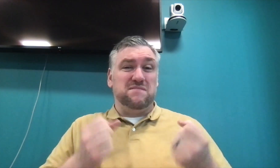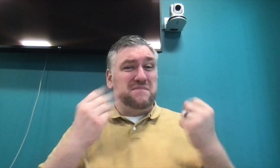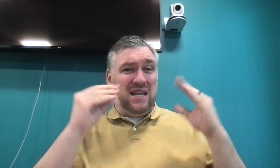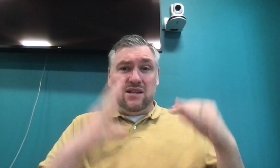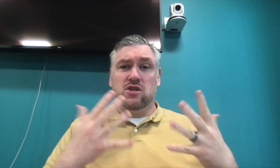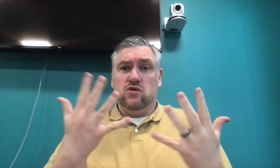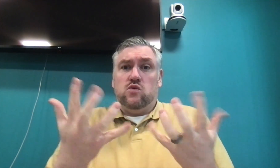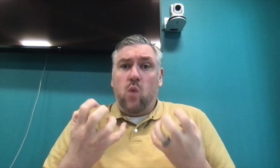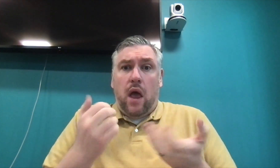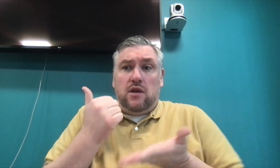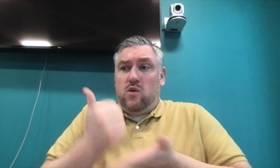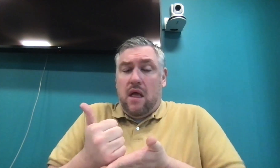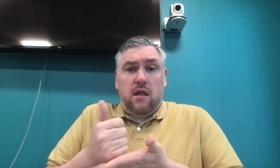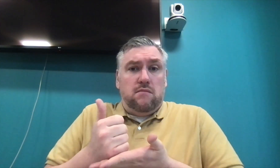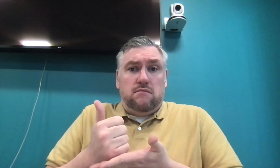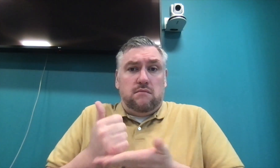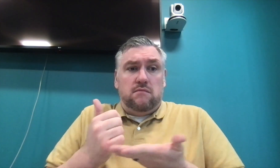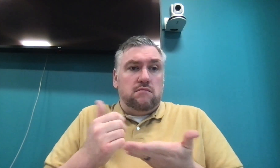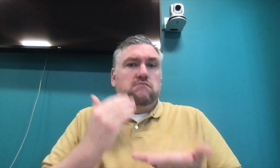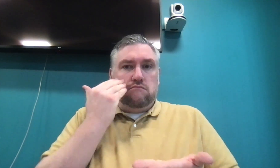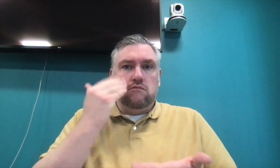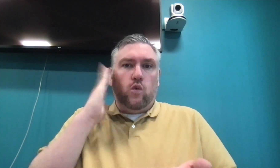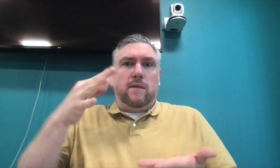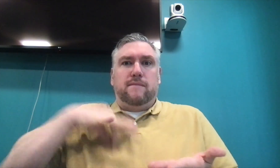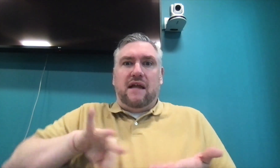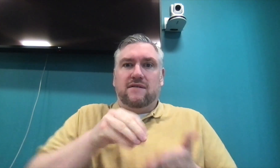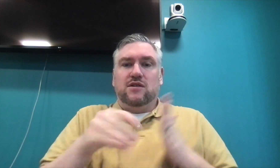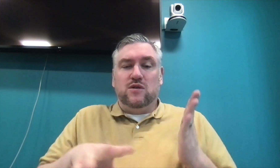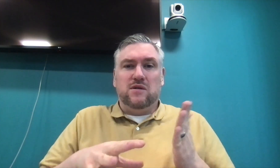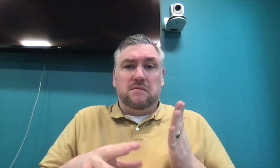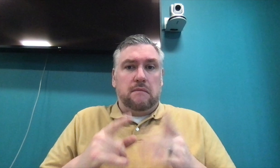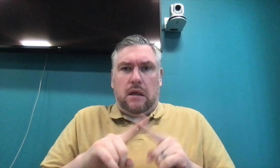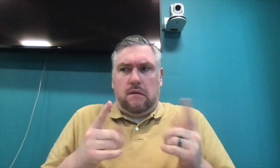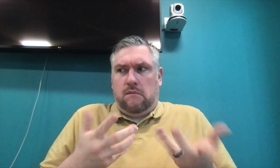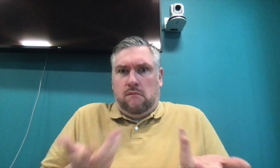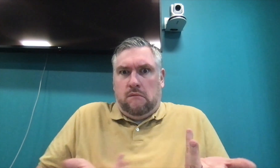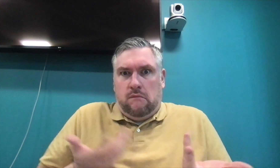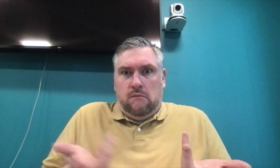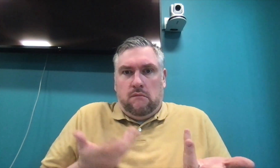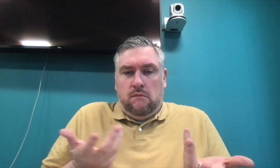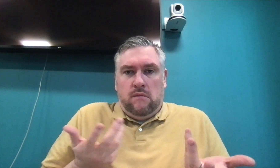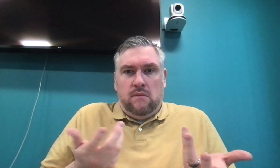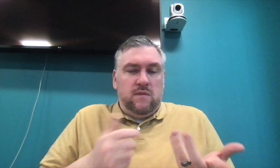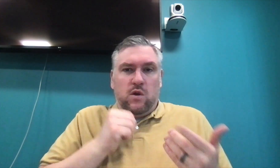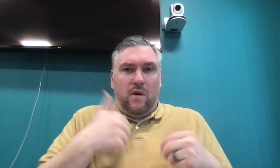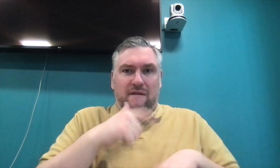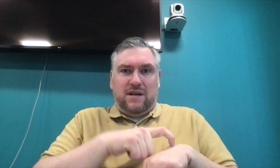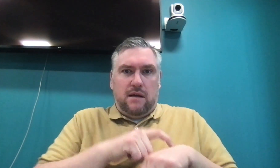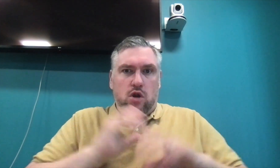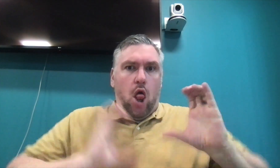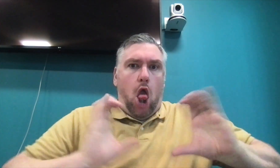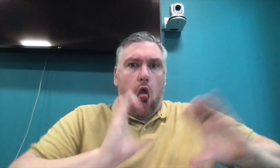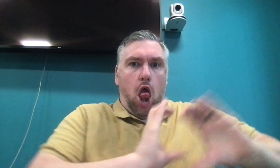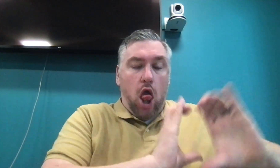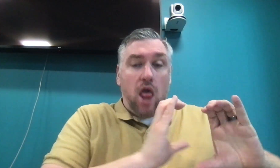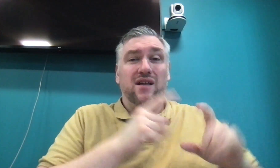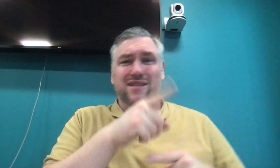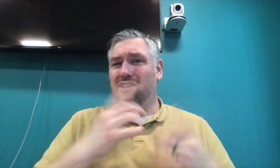Share resources. Many teachers want to help and they know it's going to benefit the student, but where do they search it? And they don't have the time